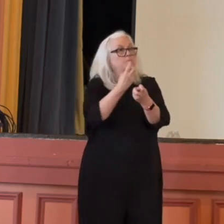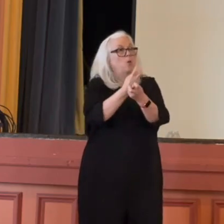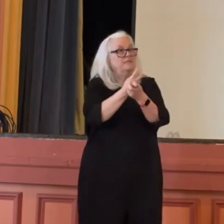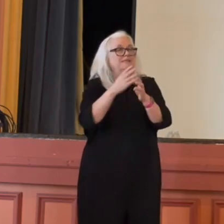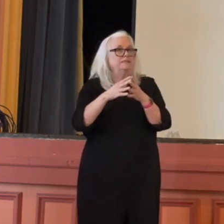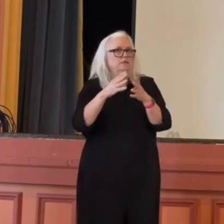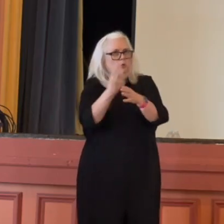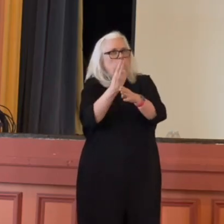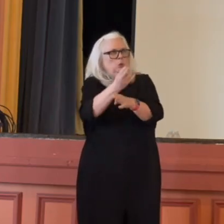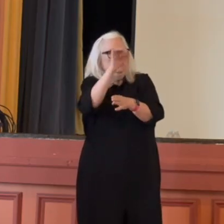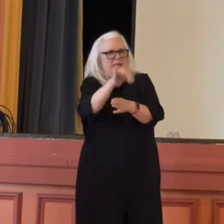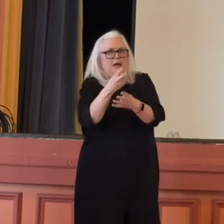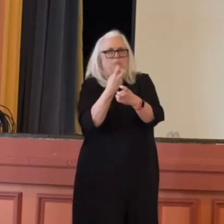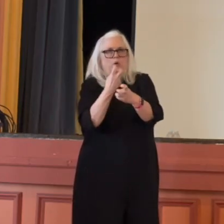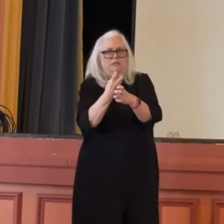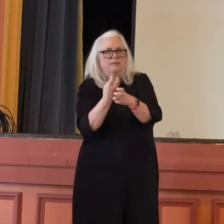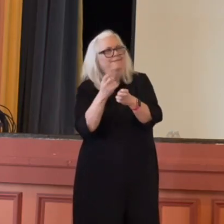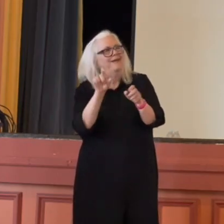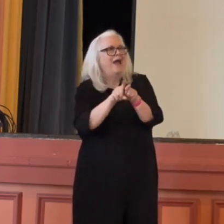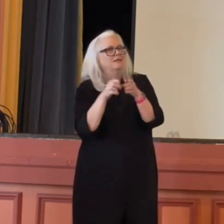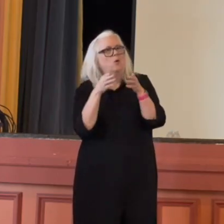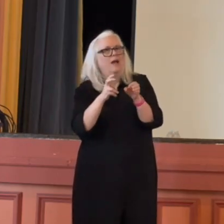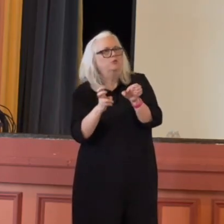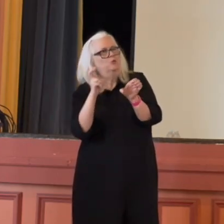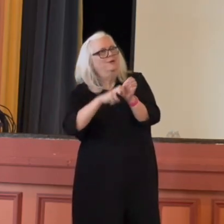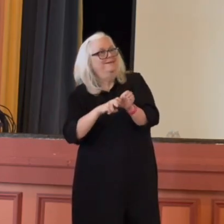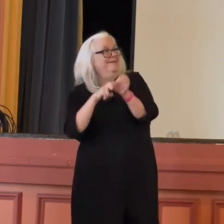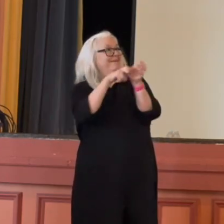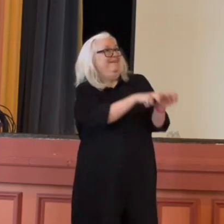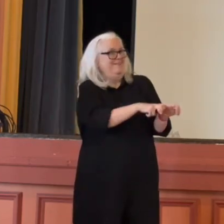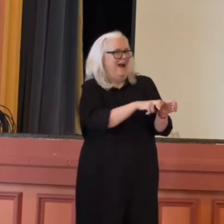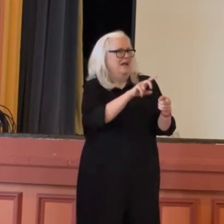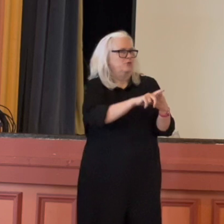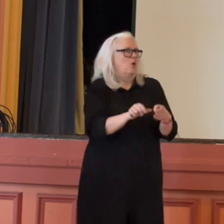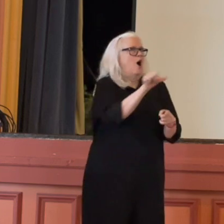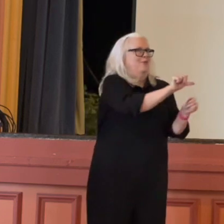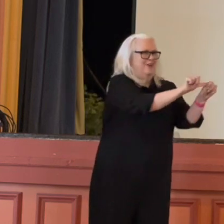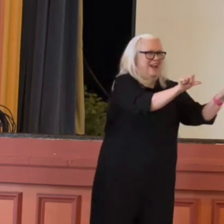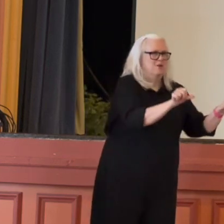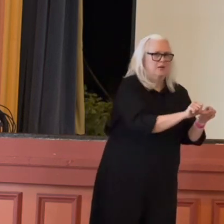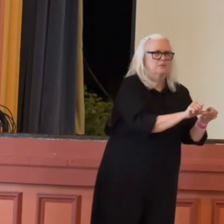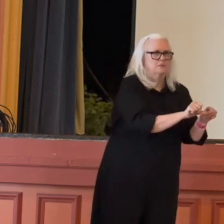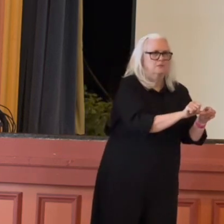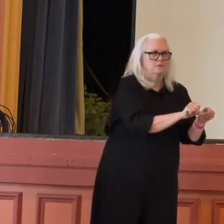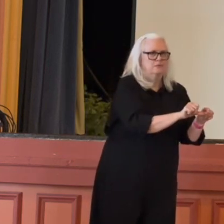3 different ways that people can be impacted by contaminated sites